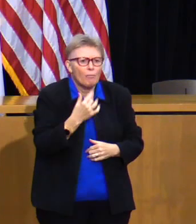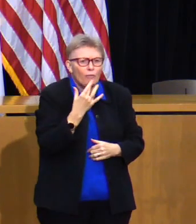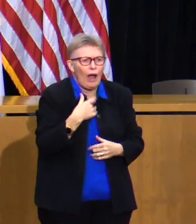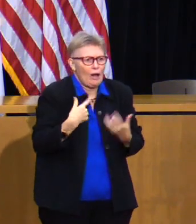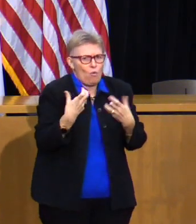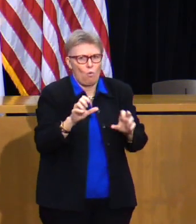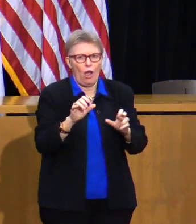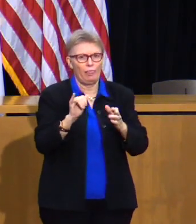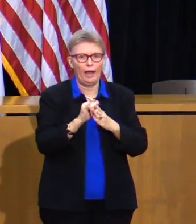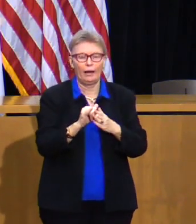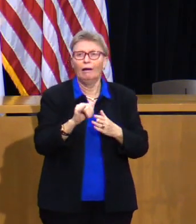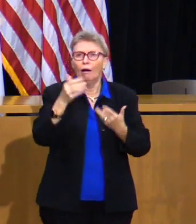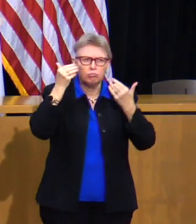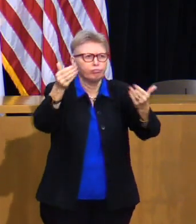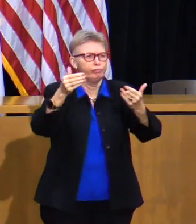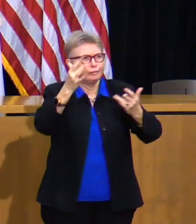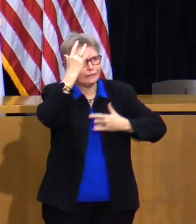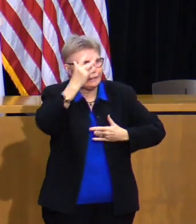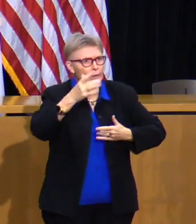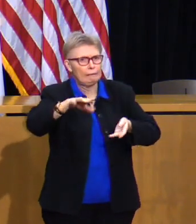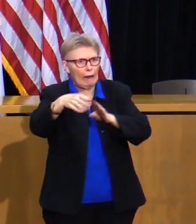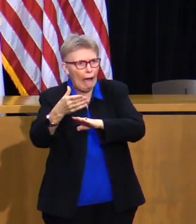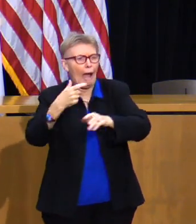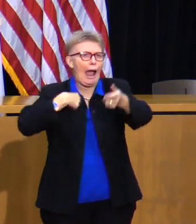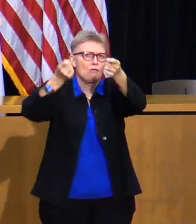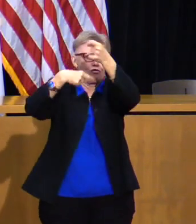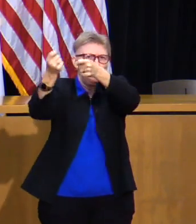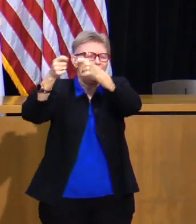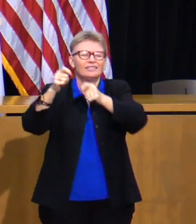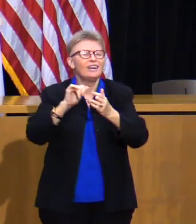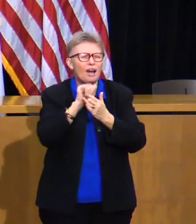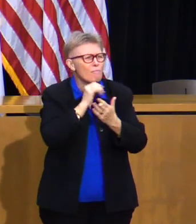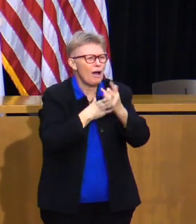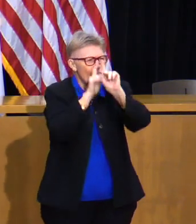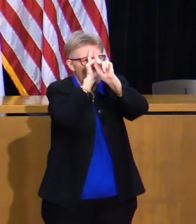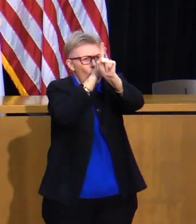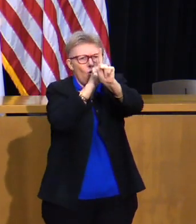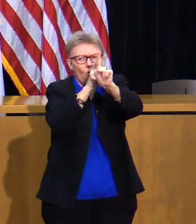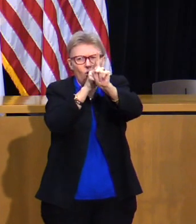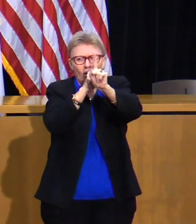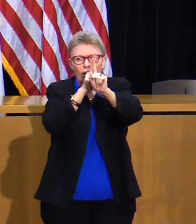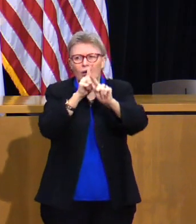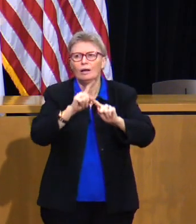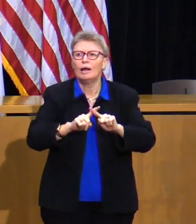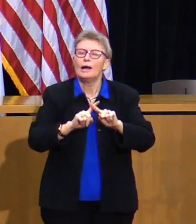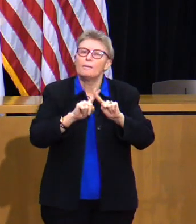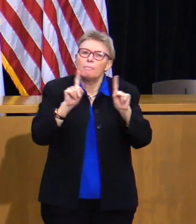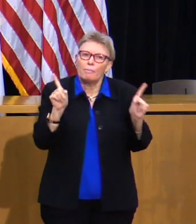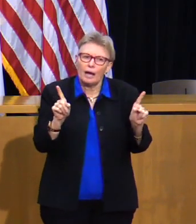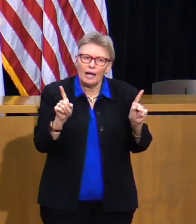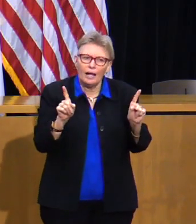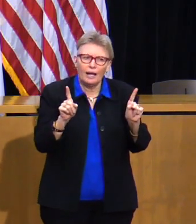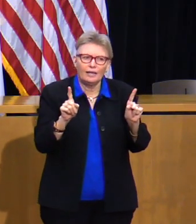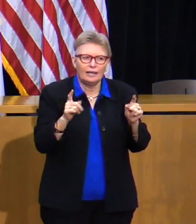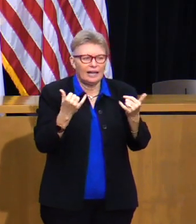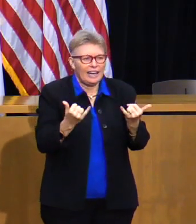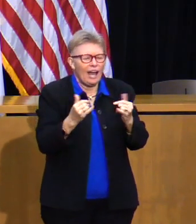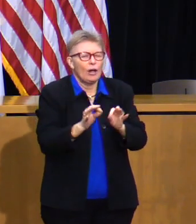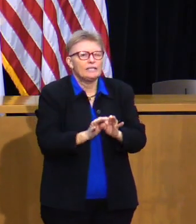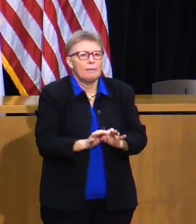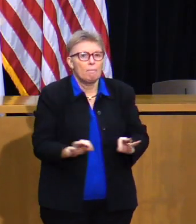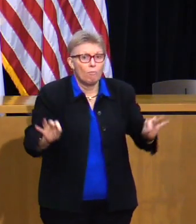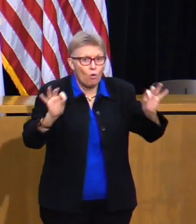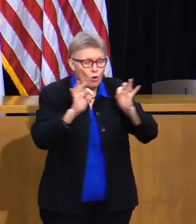happen. But we certainly accept the fact that this is a really important set